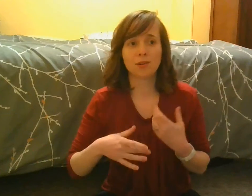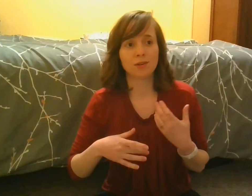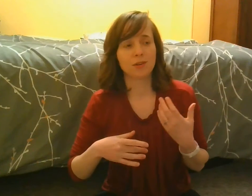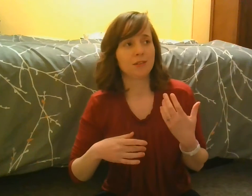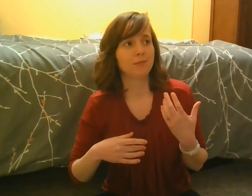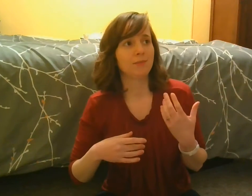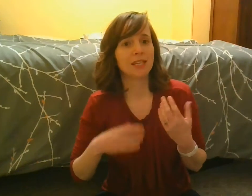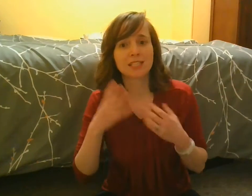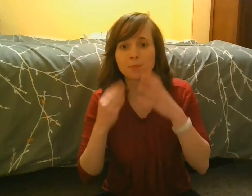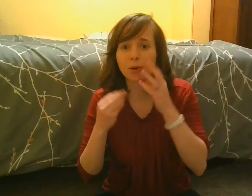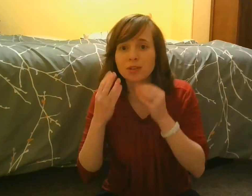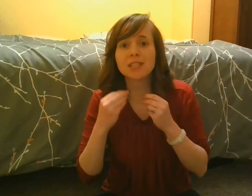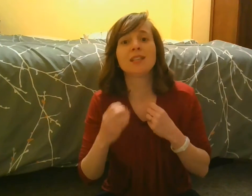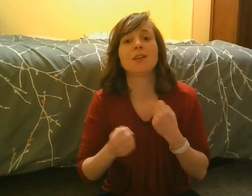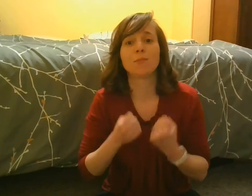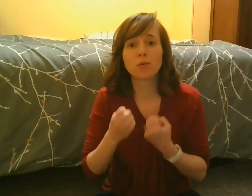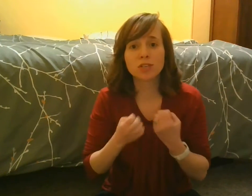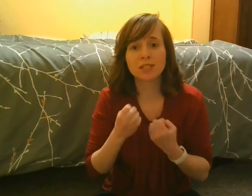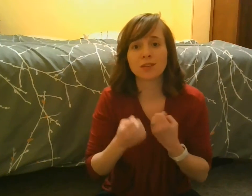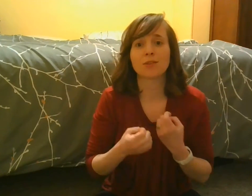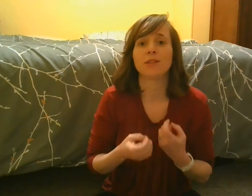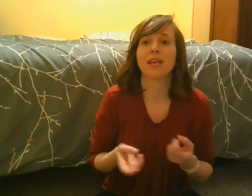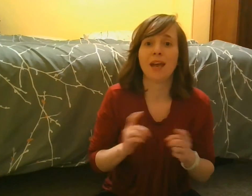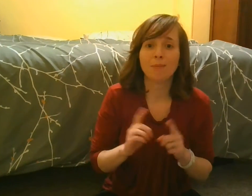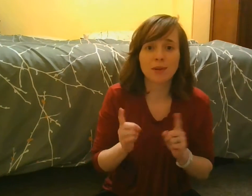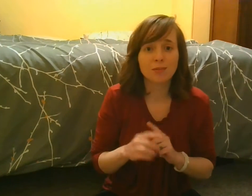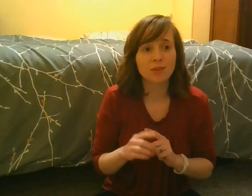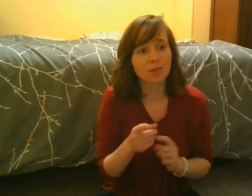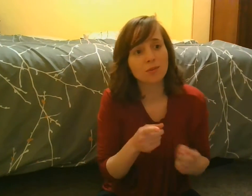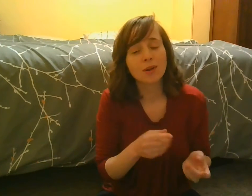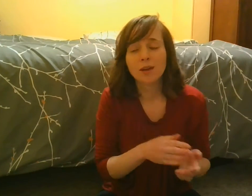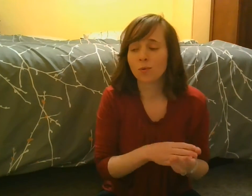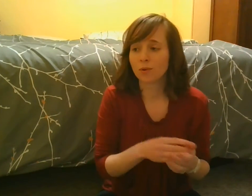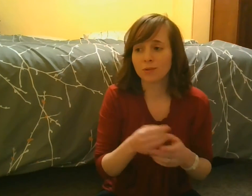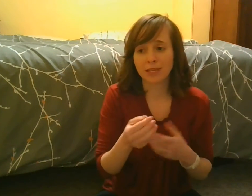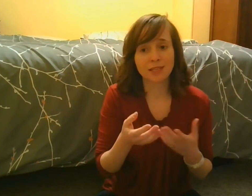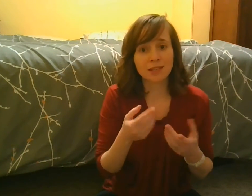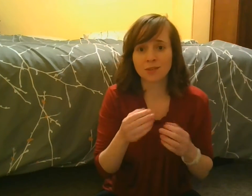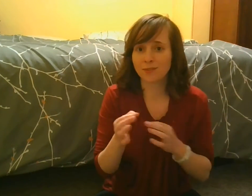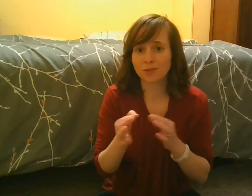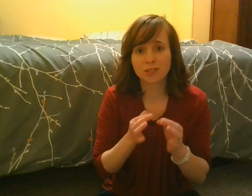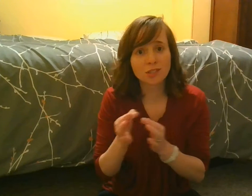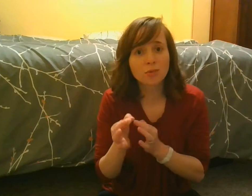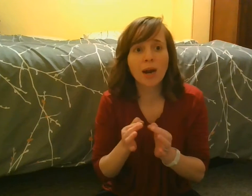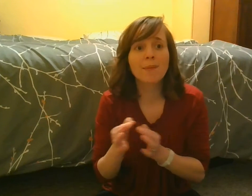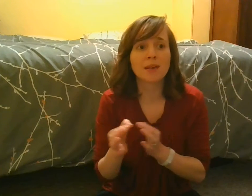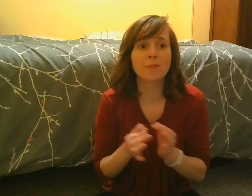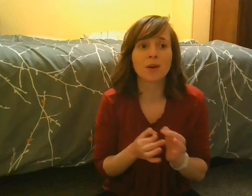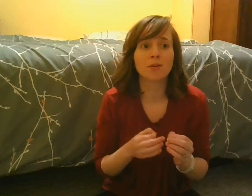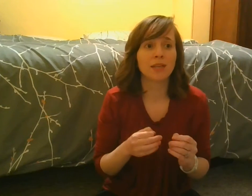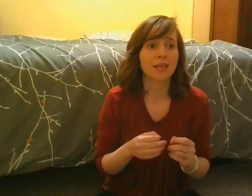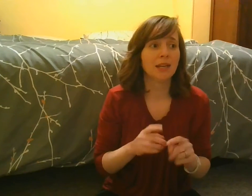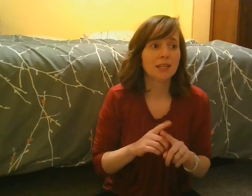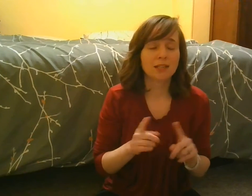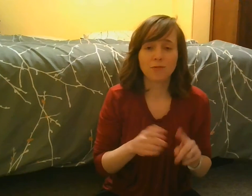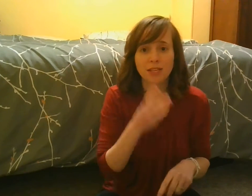you're experiencing the emotions that are like happening with you, or like I said, if you're describing about like different things